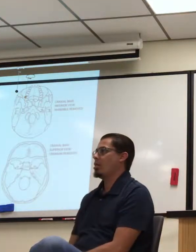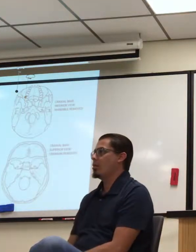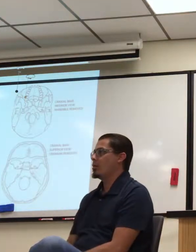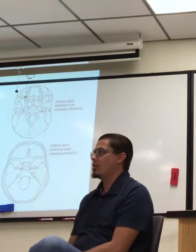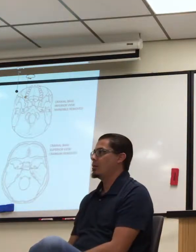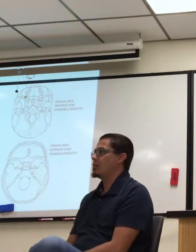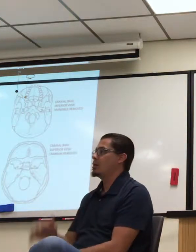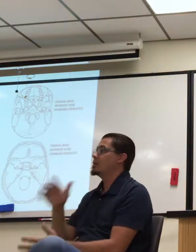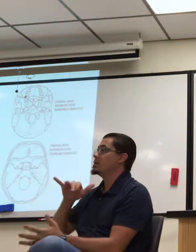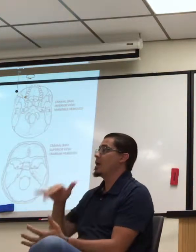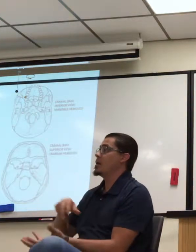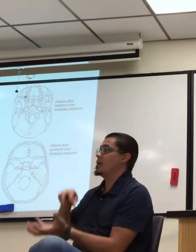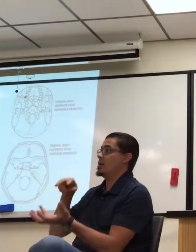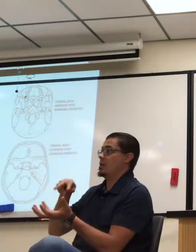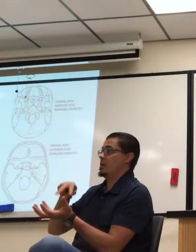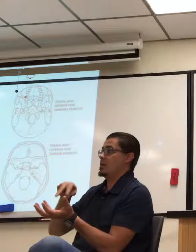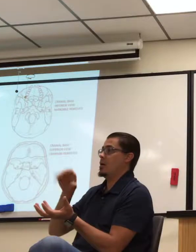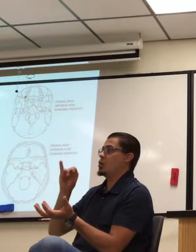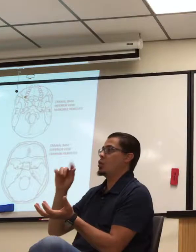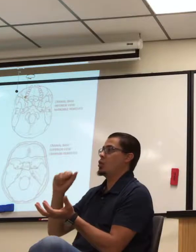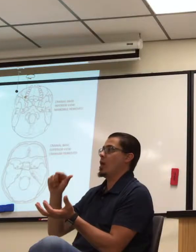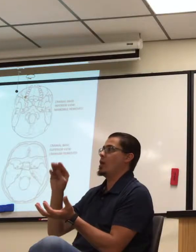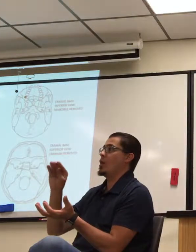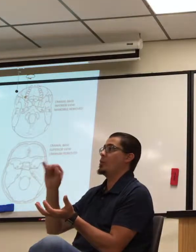Study the cranial base.